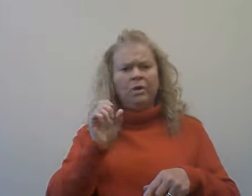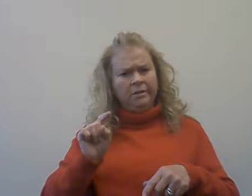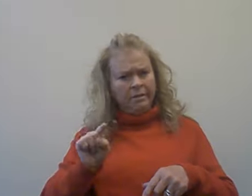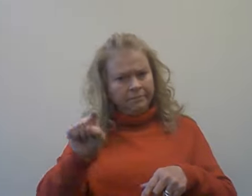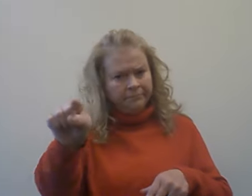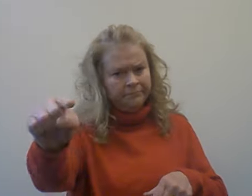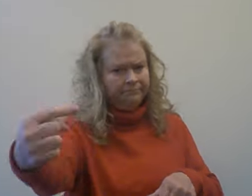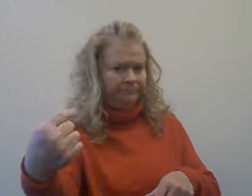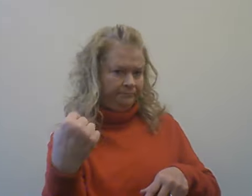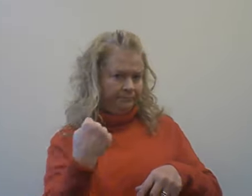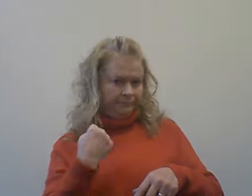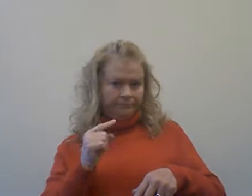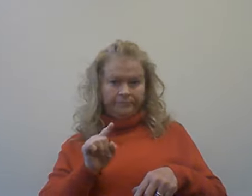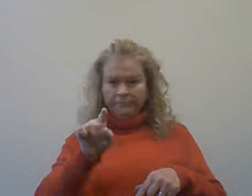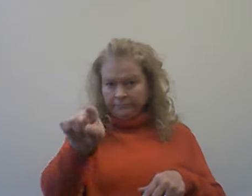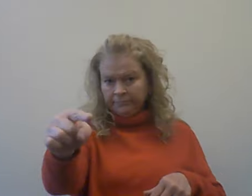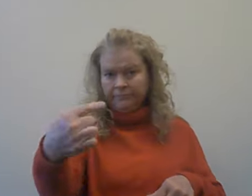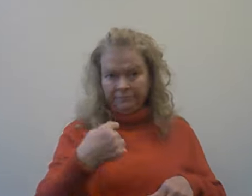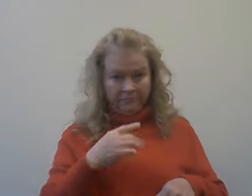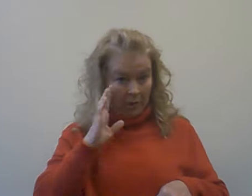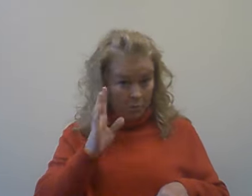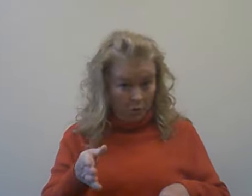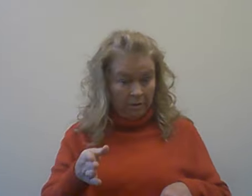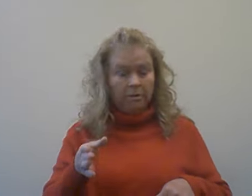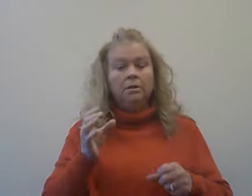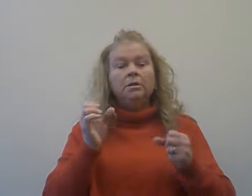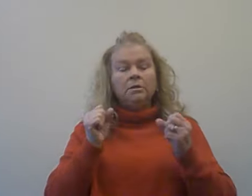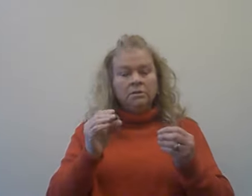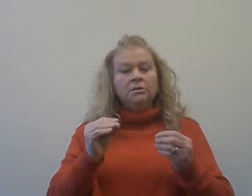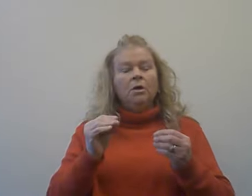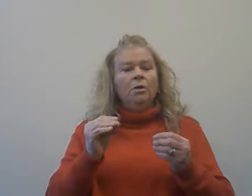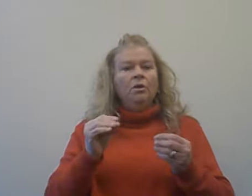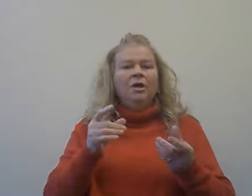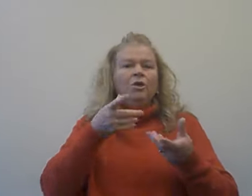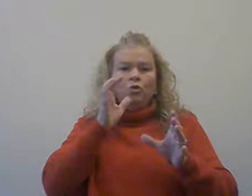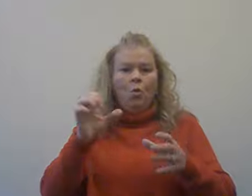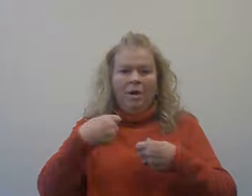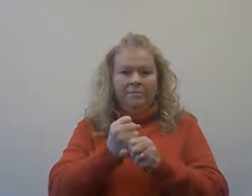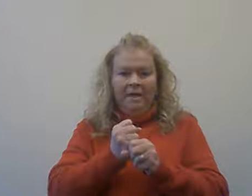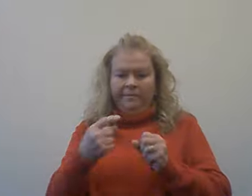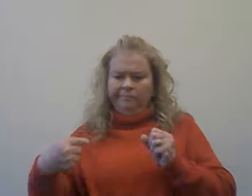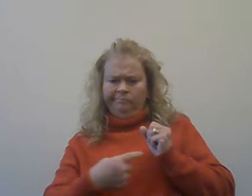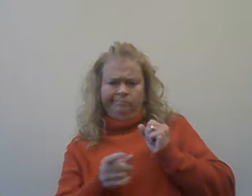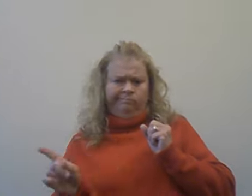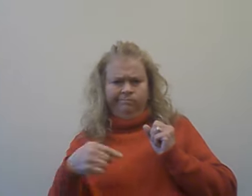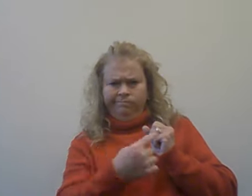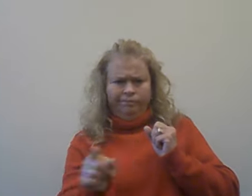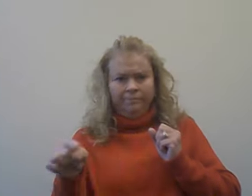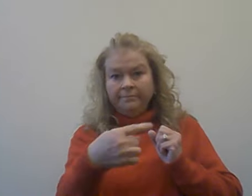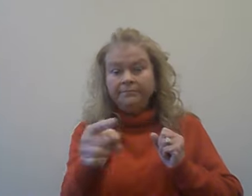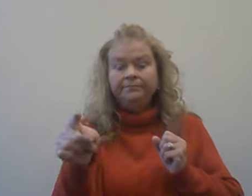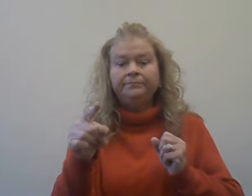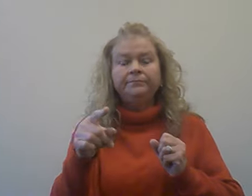only go lengthwise and not widthwise, and certainly you wouldn't make several passes. Look, the point is, I have fake